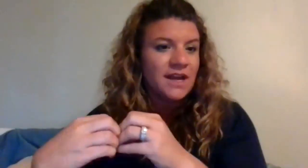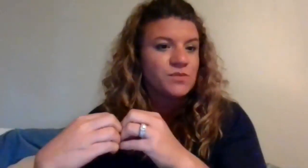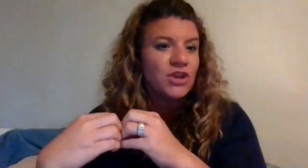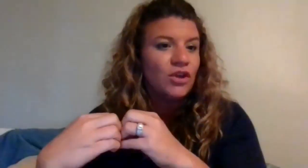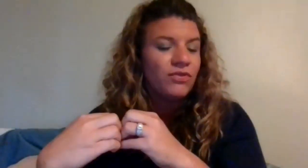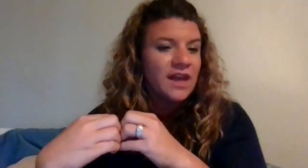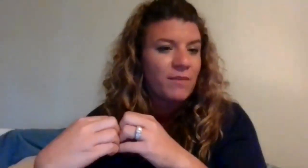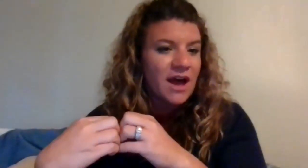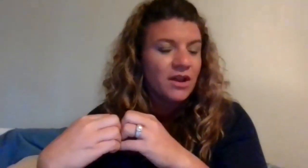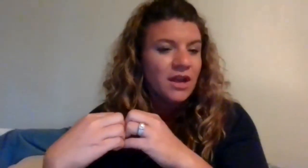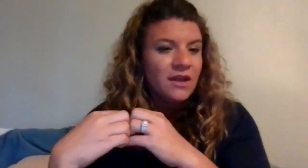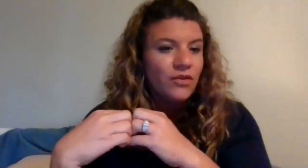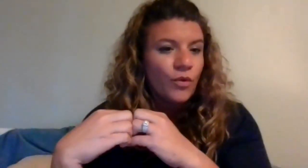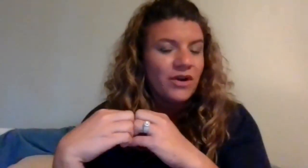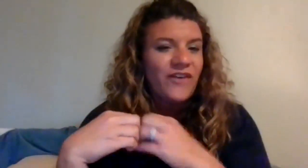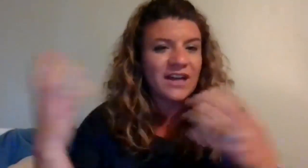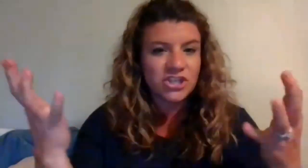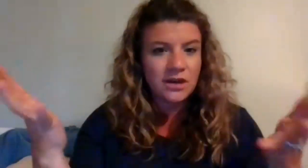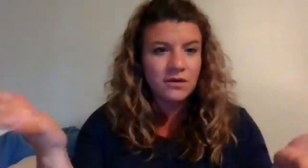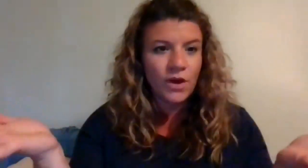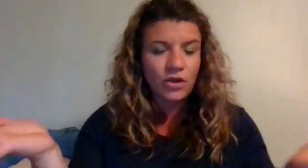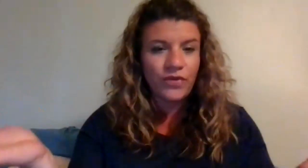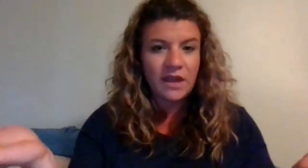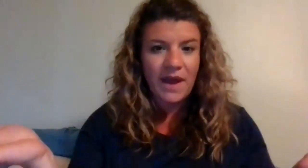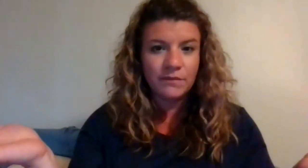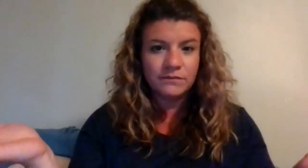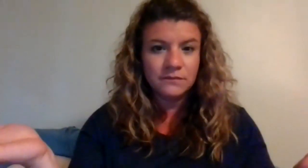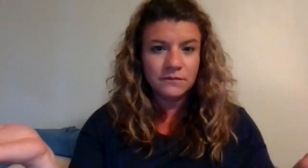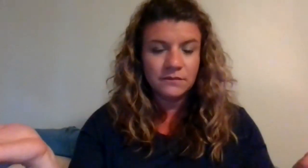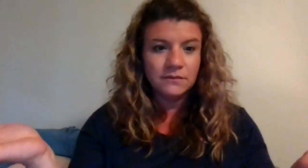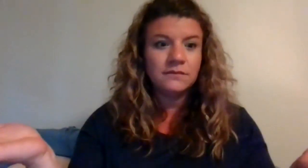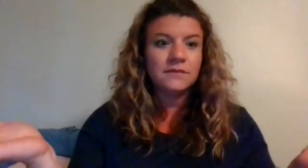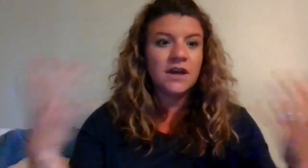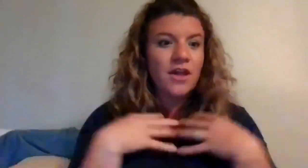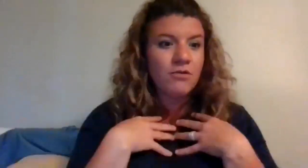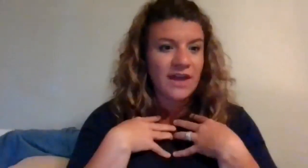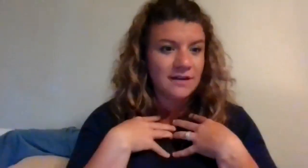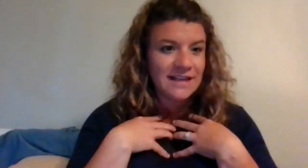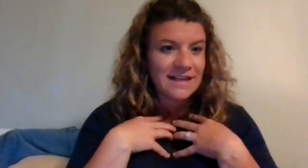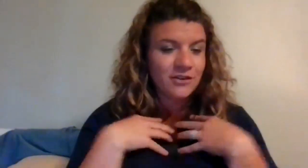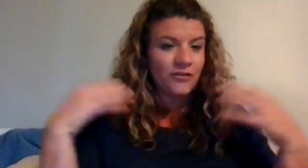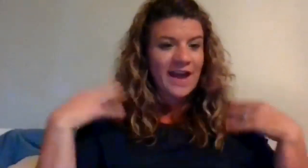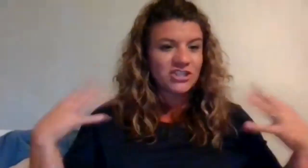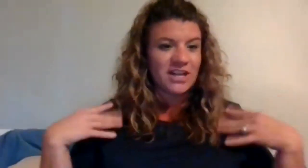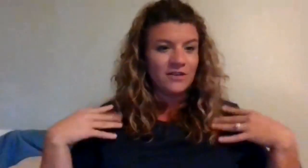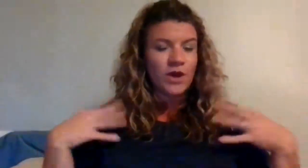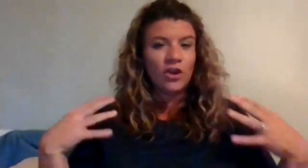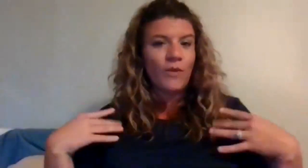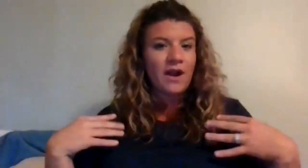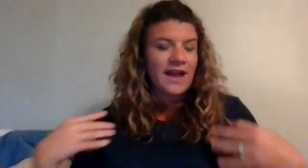when you think about the word fashion, what do you think about? Clothing, your fashion, what you're wearing, how